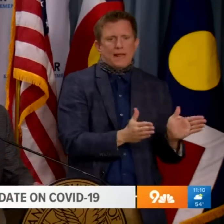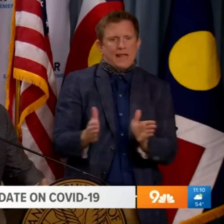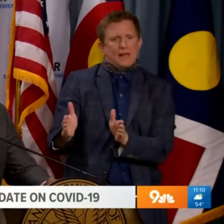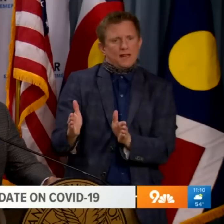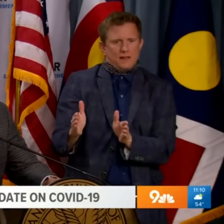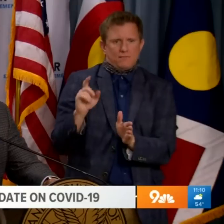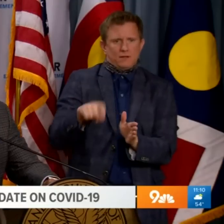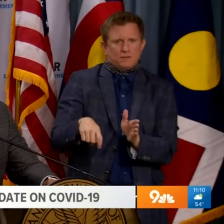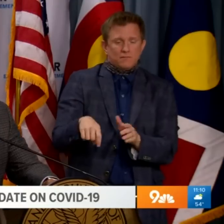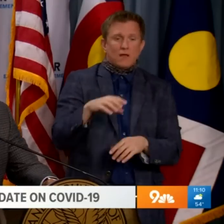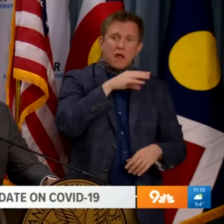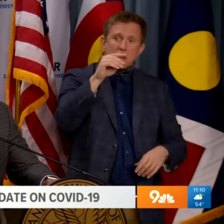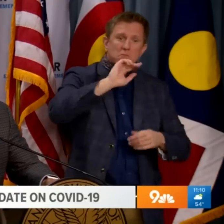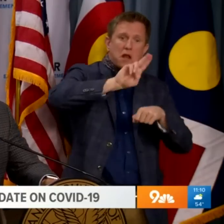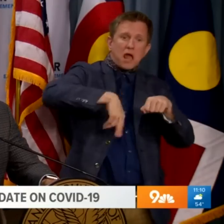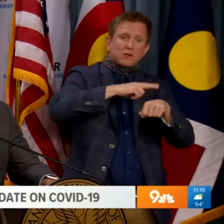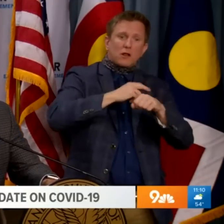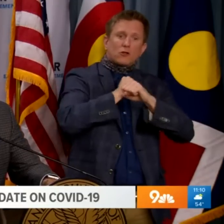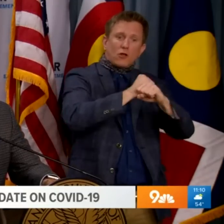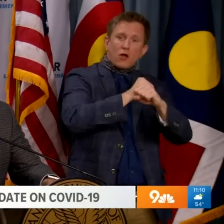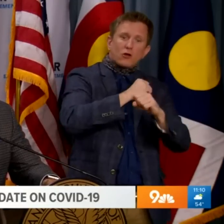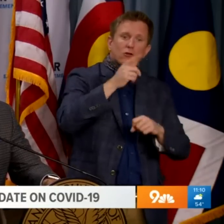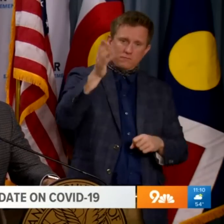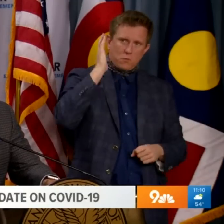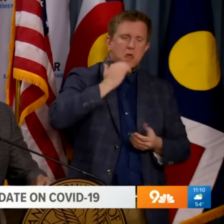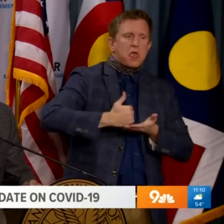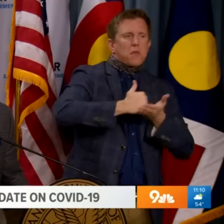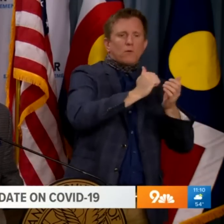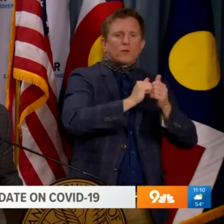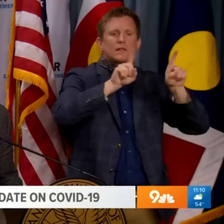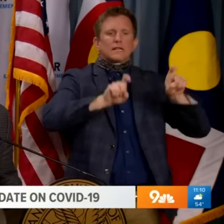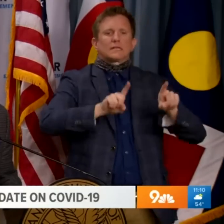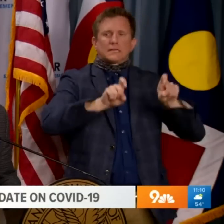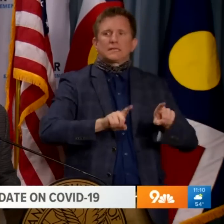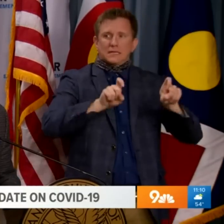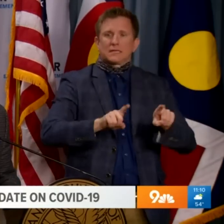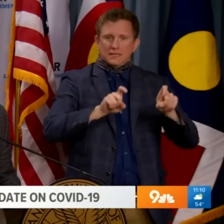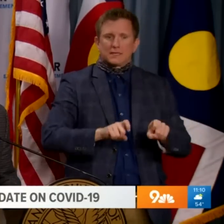more to protect them. I want to thank the governor for updating his public health order